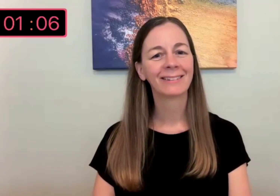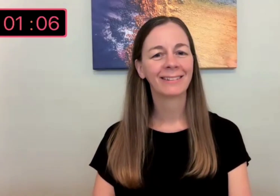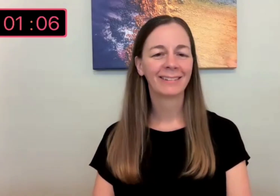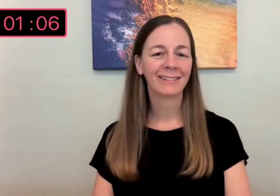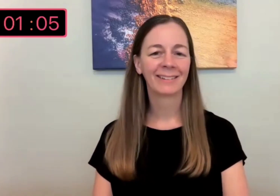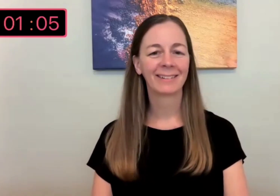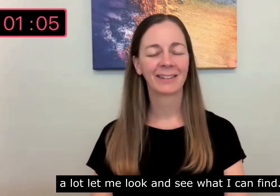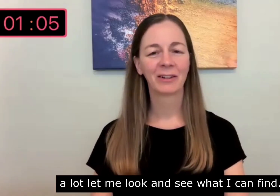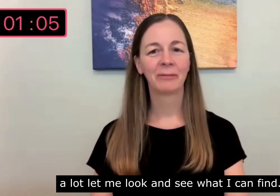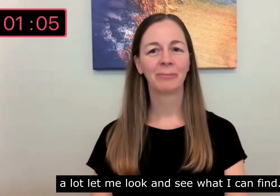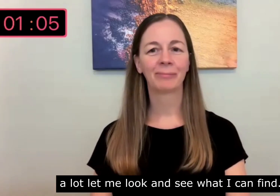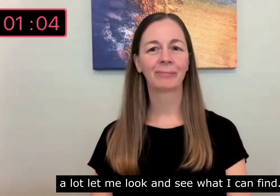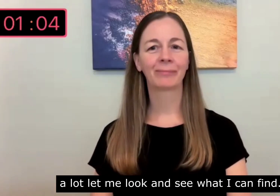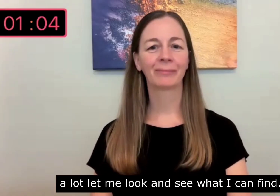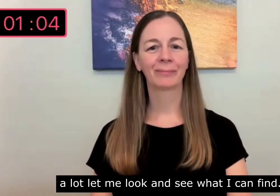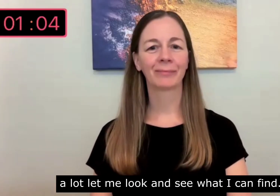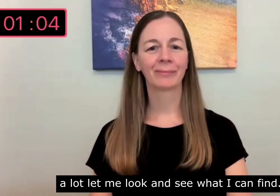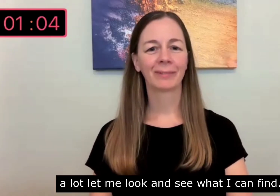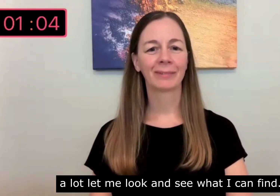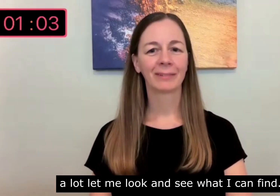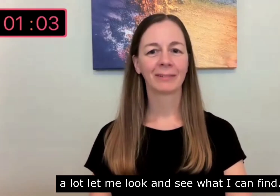I have a lot. Let me look and see what I can find.